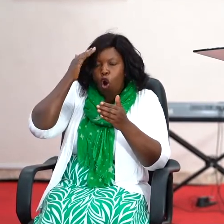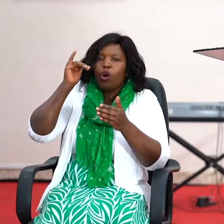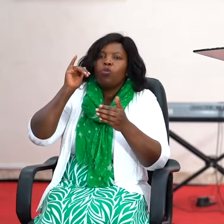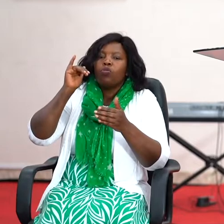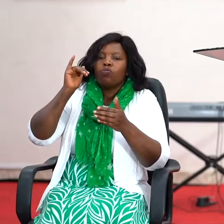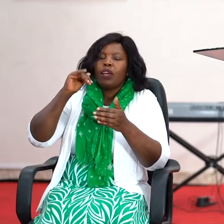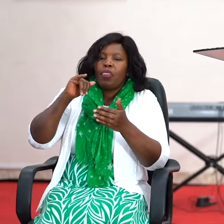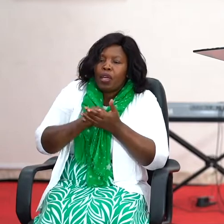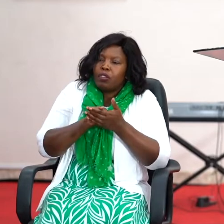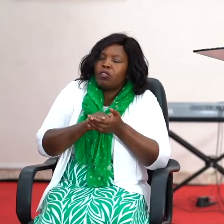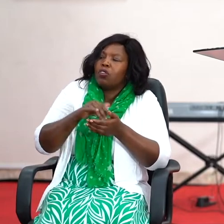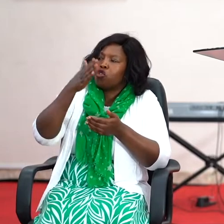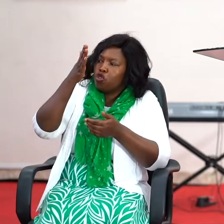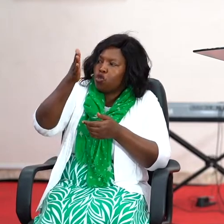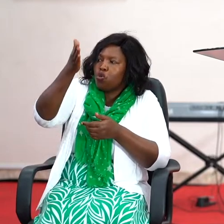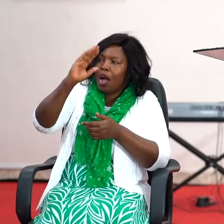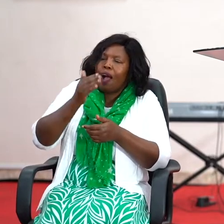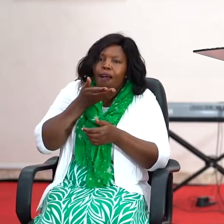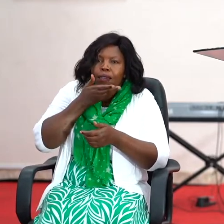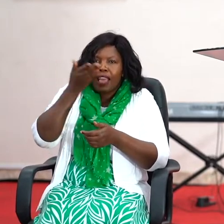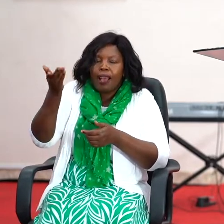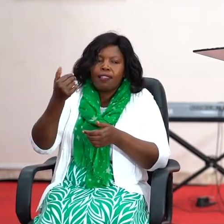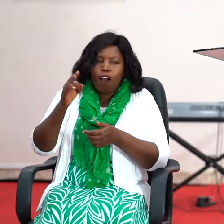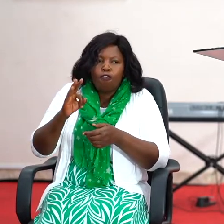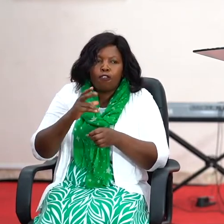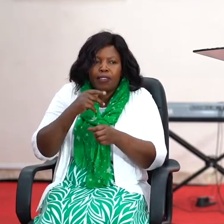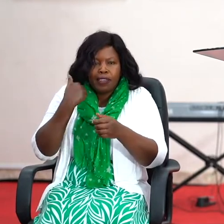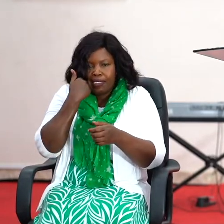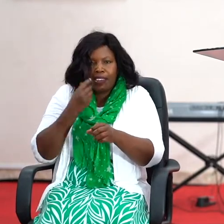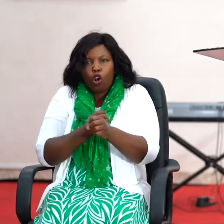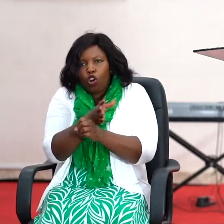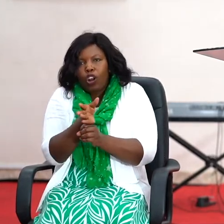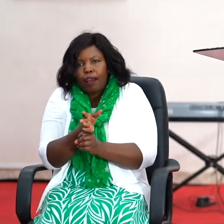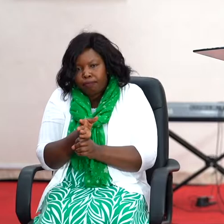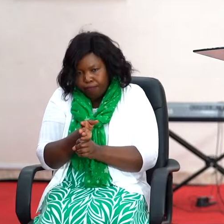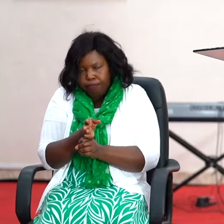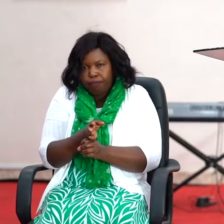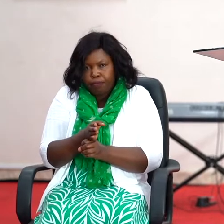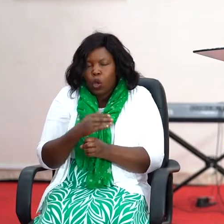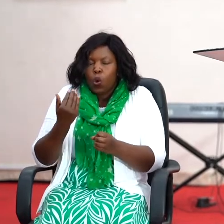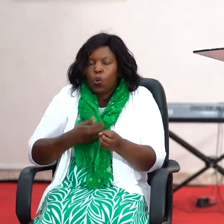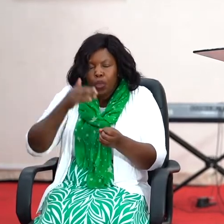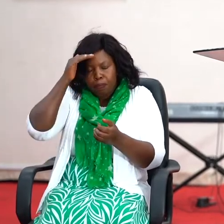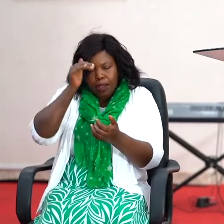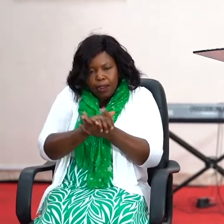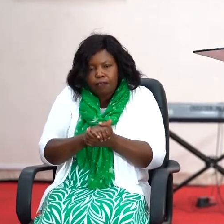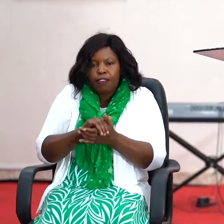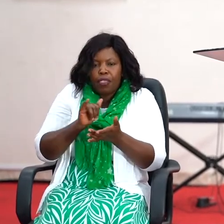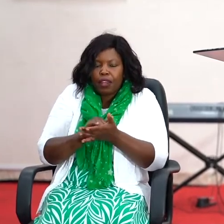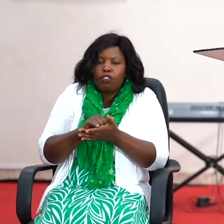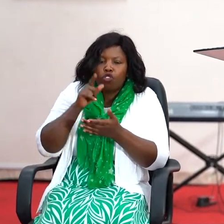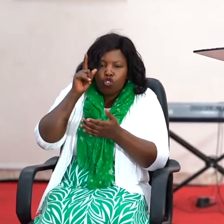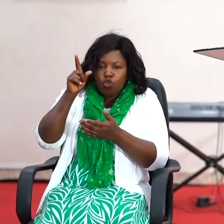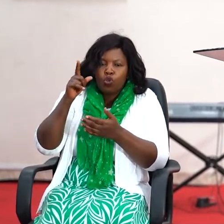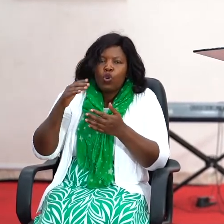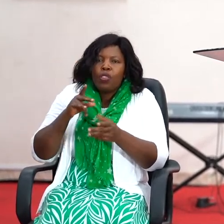know that you are the answer to coronavirus. We believe that ultimately it